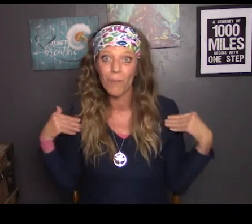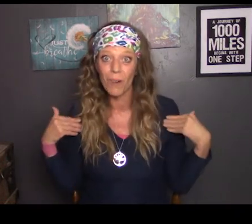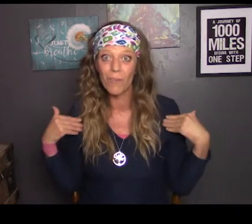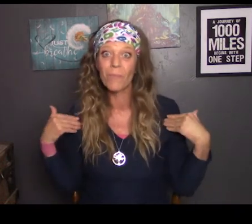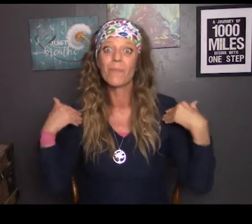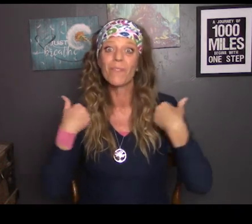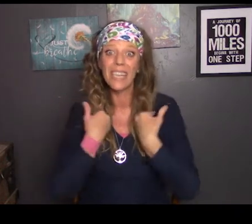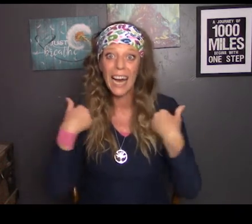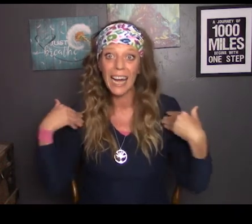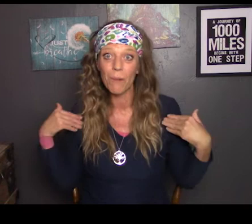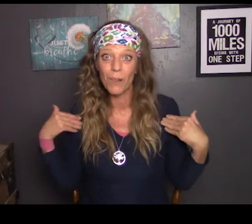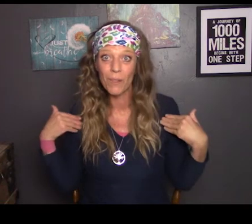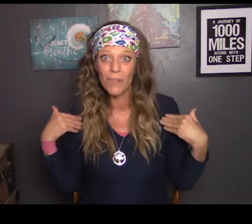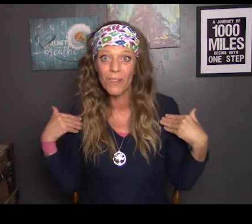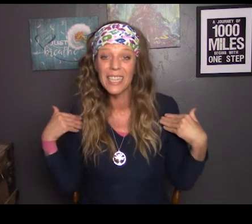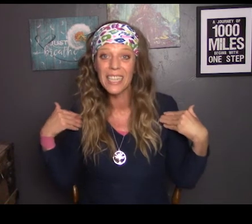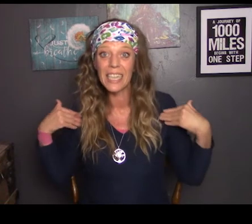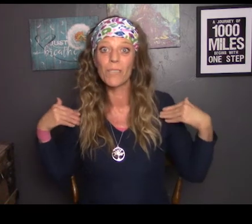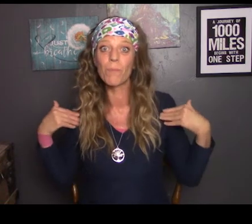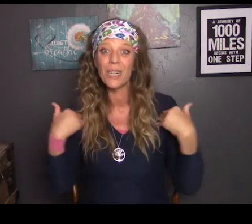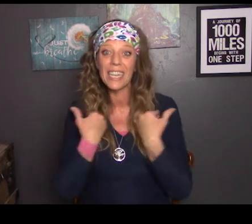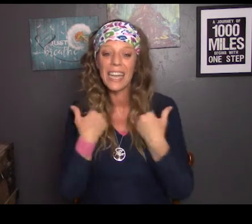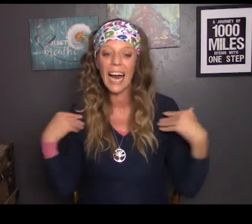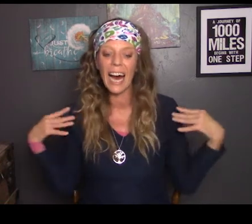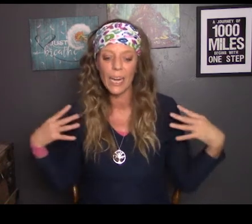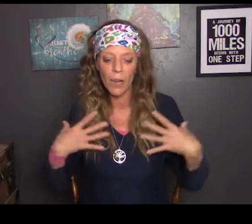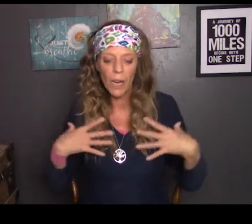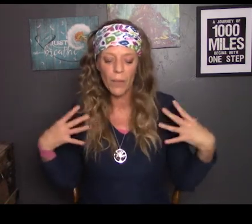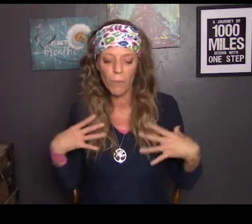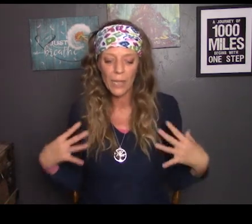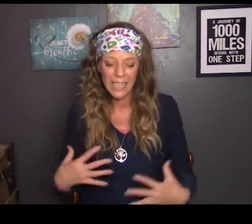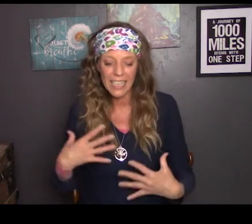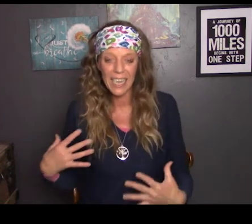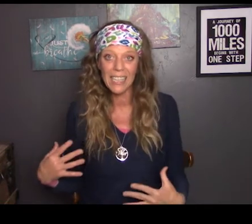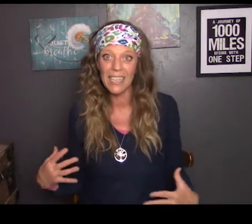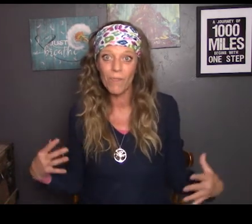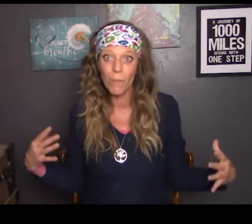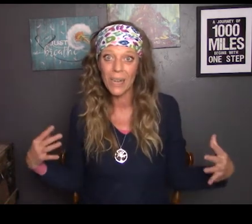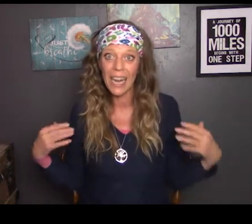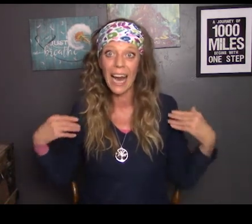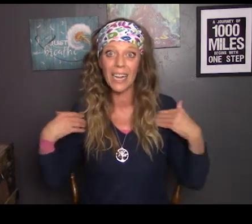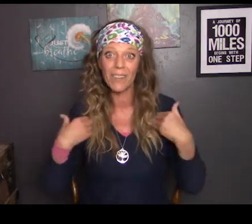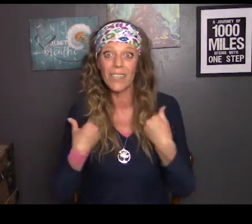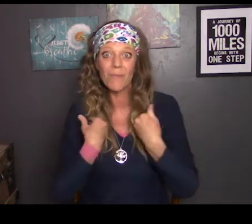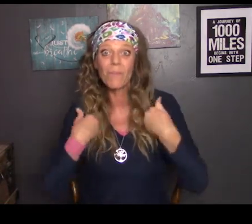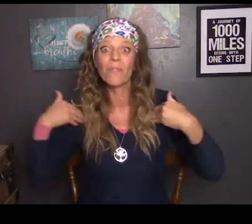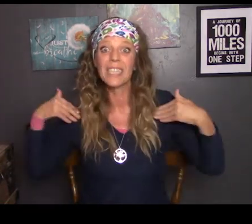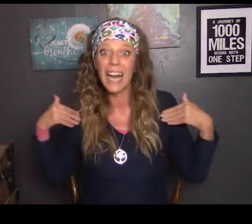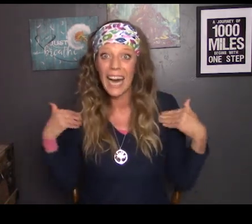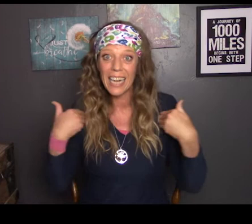Animal, animal. Like the breathing animal, the breathing chest of a big animal.